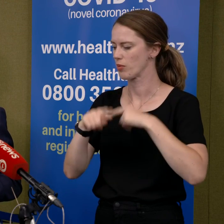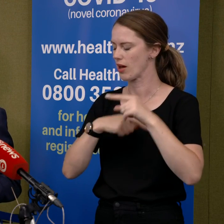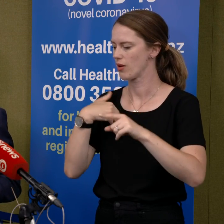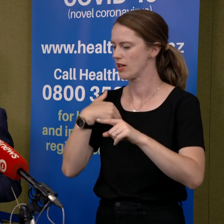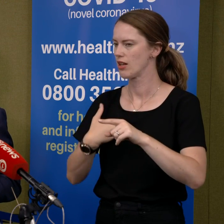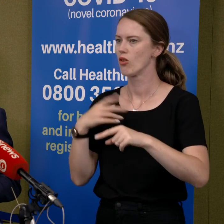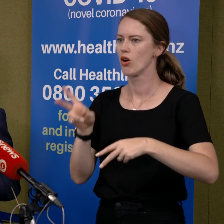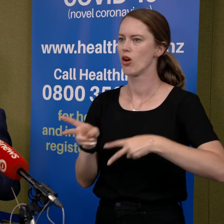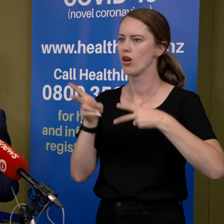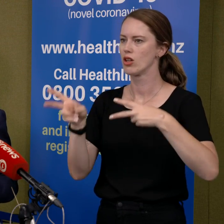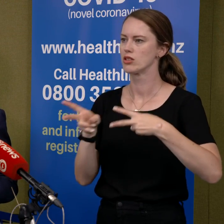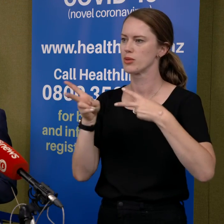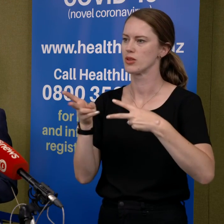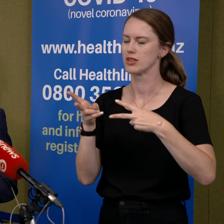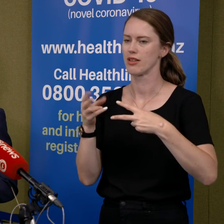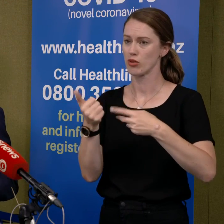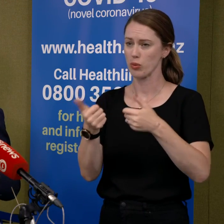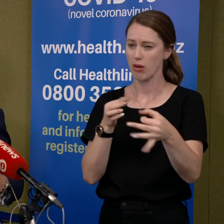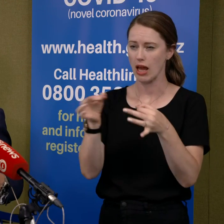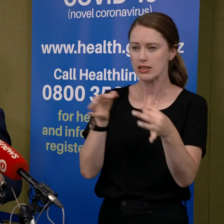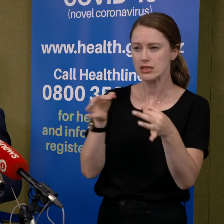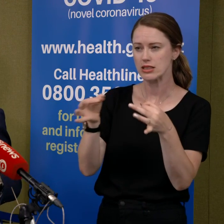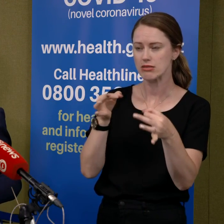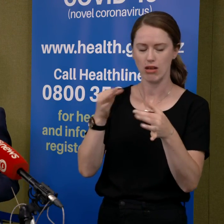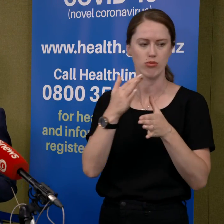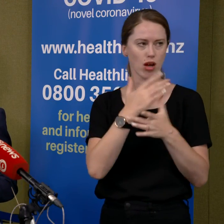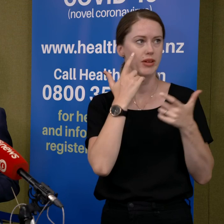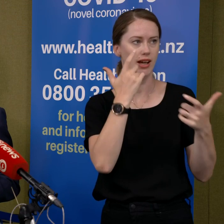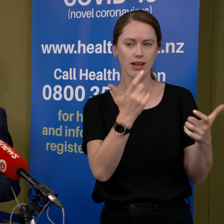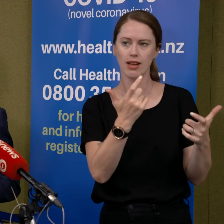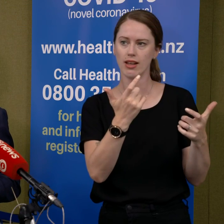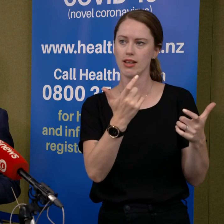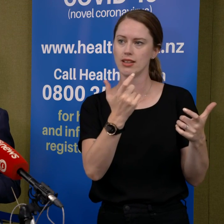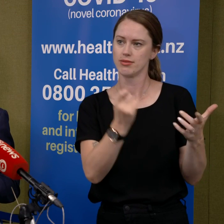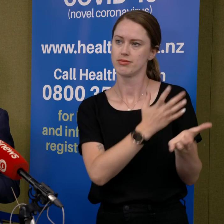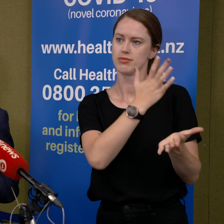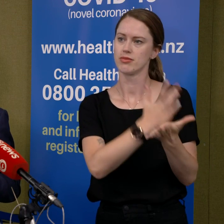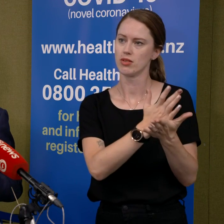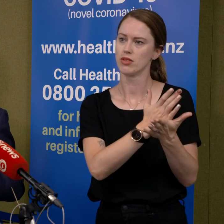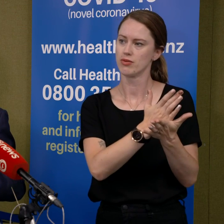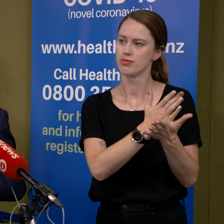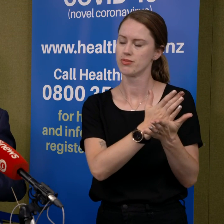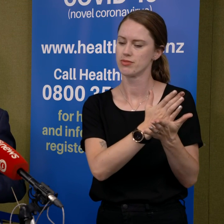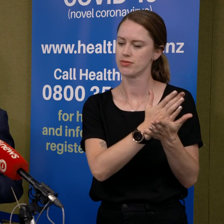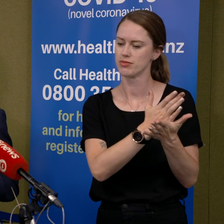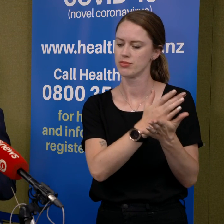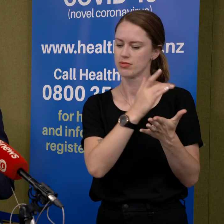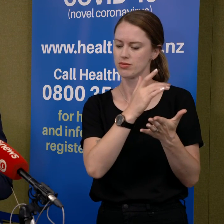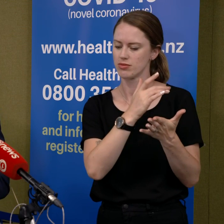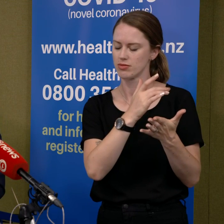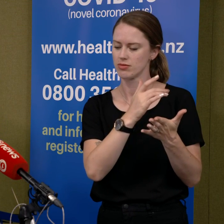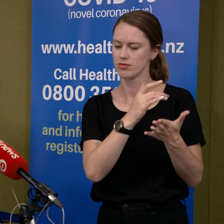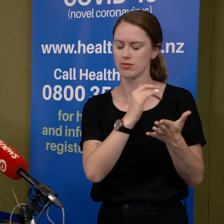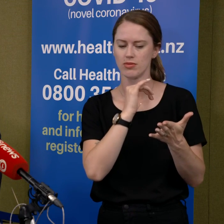our hospitals to have really good plans and primary care to ensure that we can cope with cases